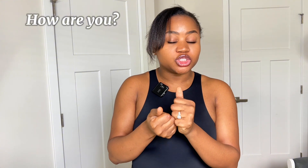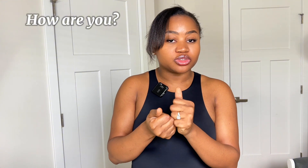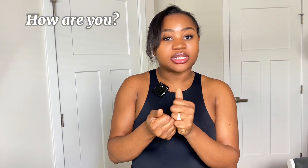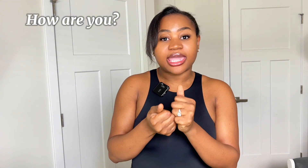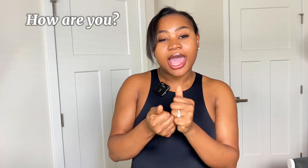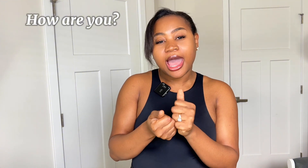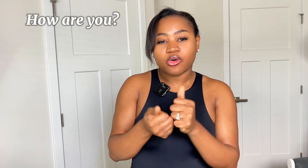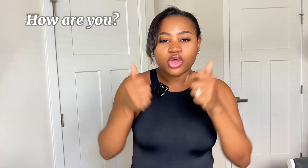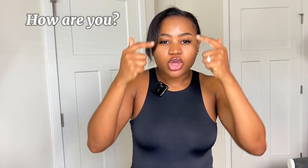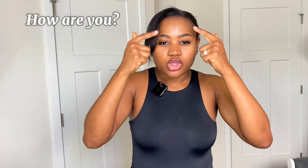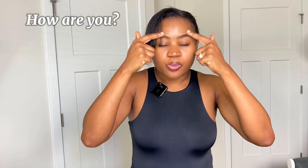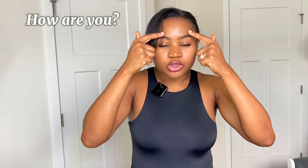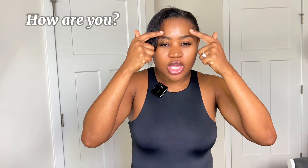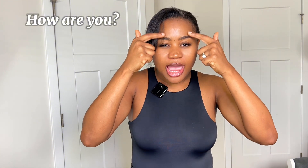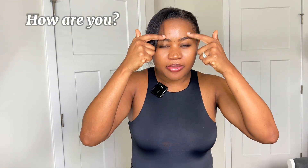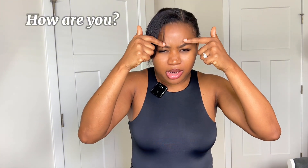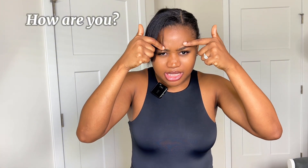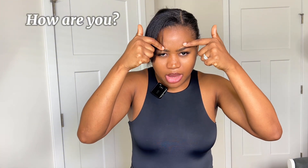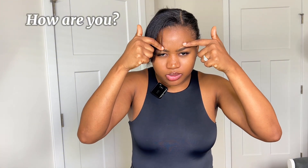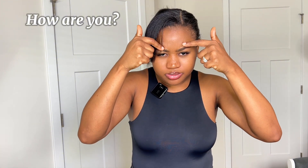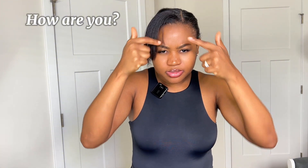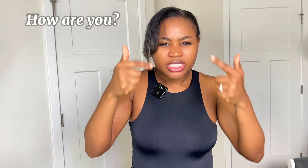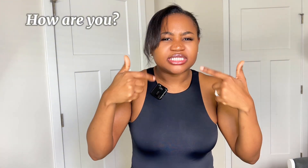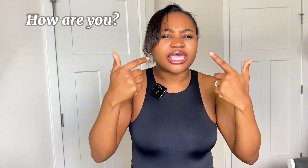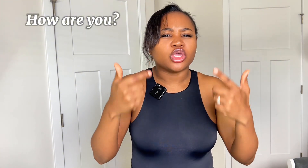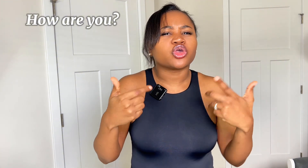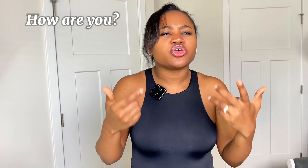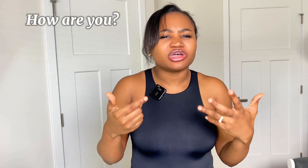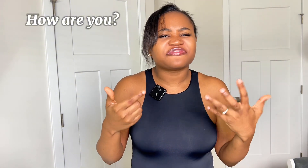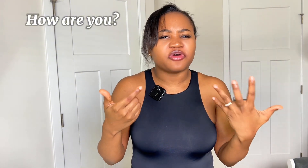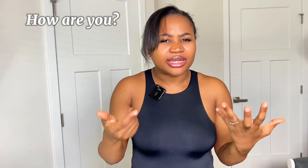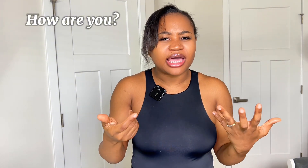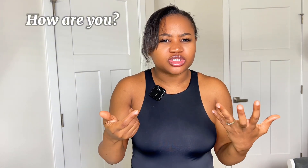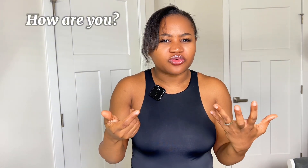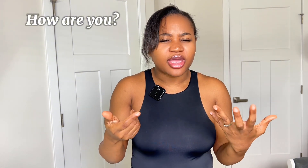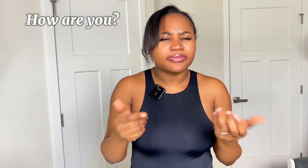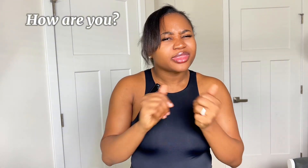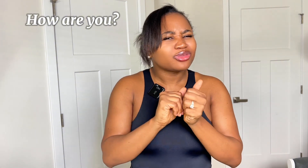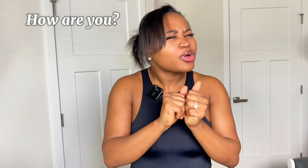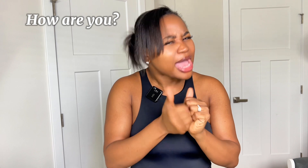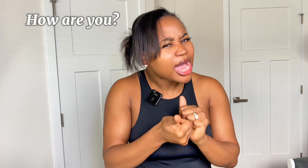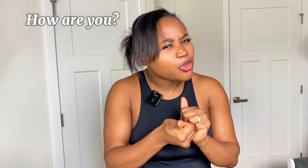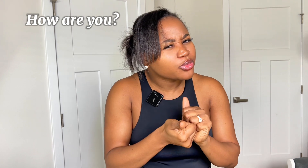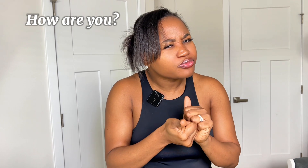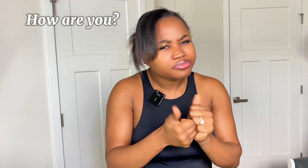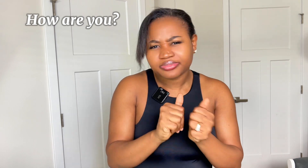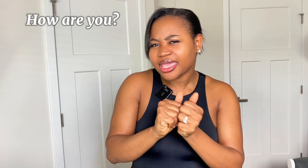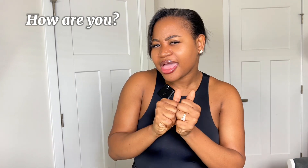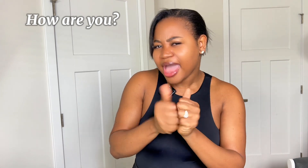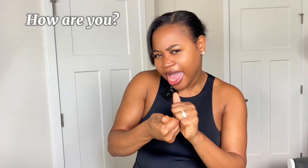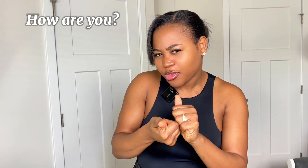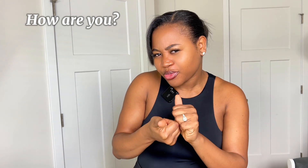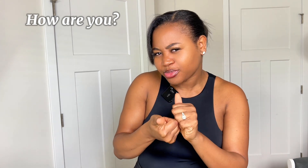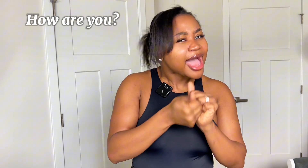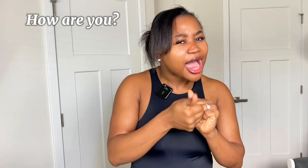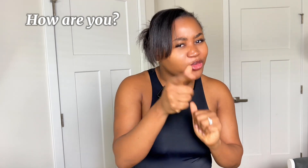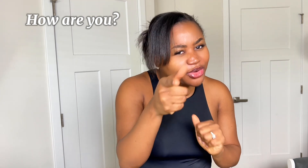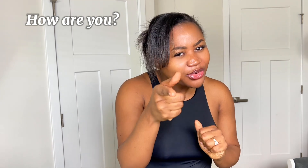question, like how, you put your eyebrow down. It's like you're curious for an answer, right? So how? How? How are you?